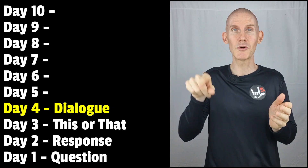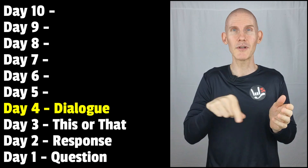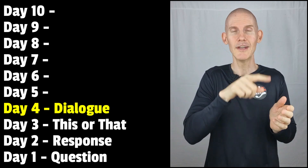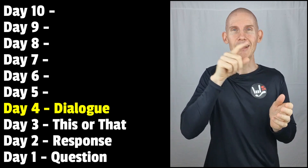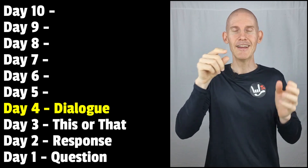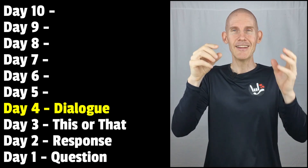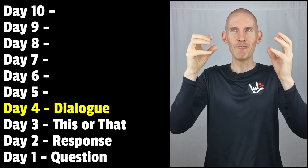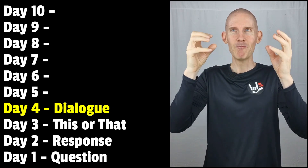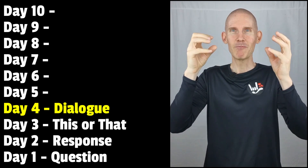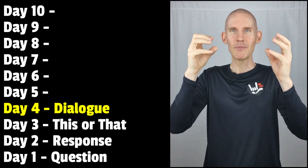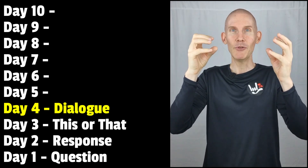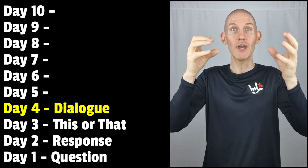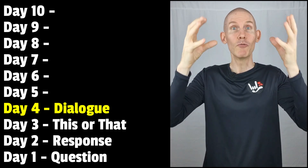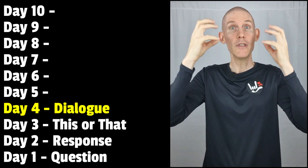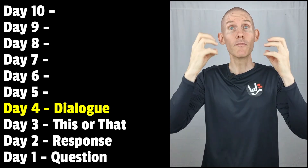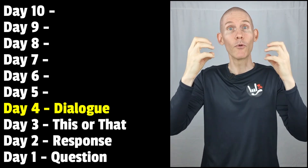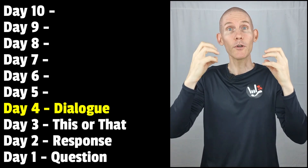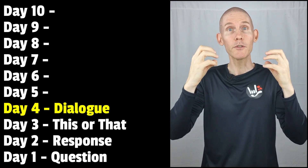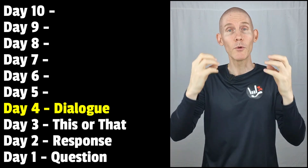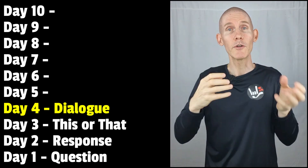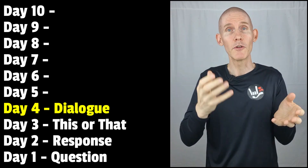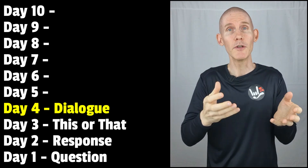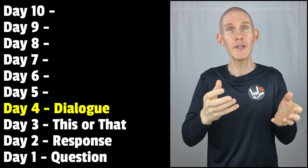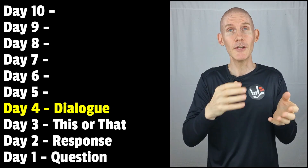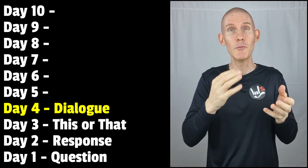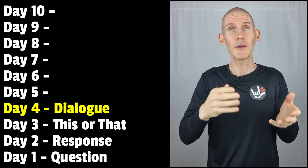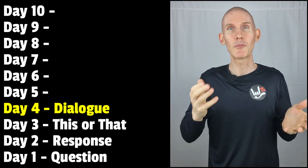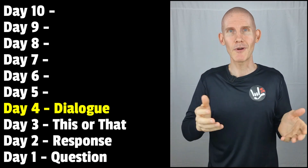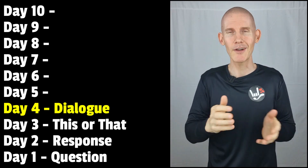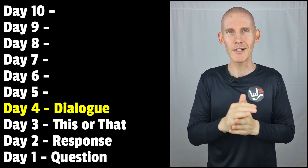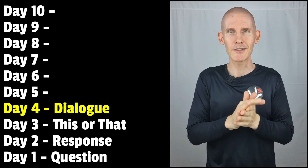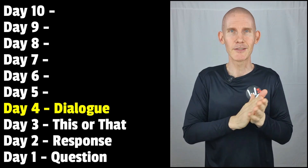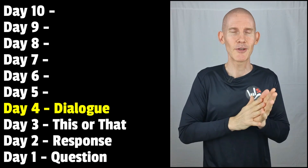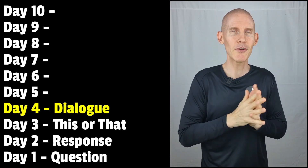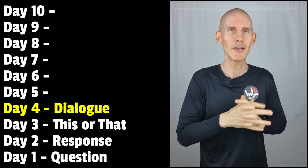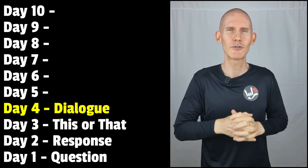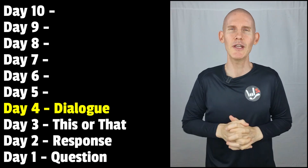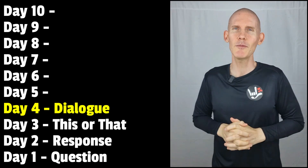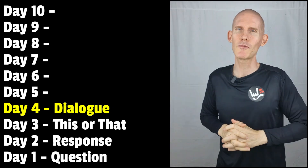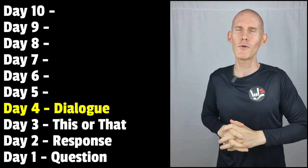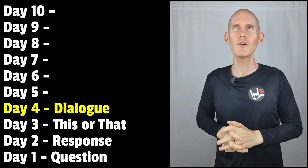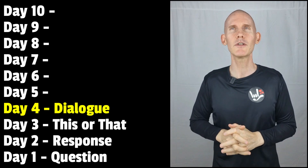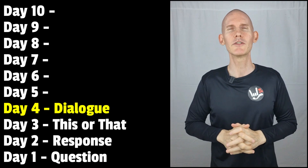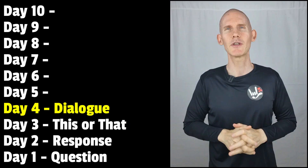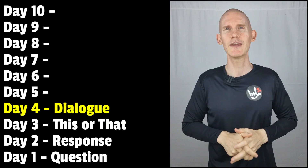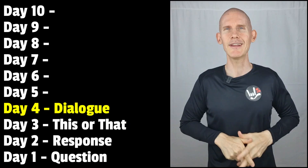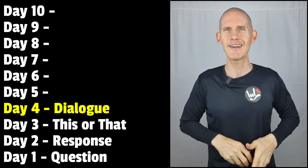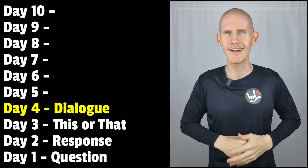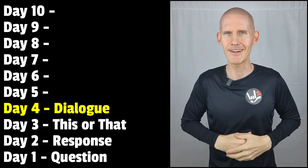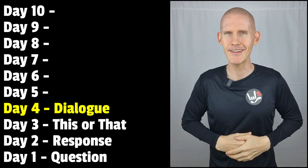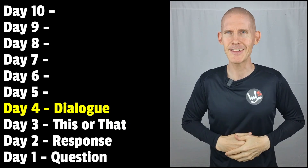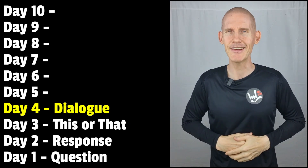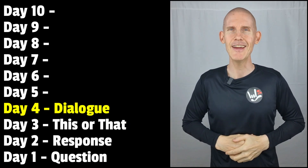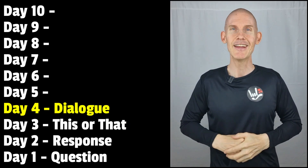sure you get reinforced what you're learning and you make progress. Okay, so day number four, we're going to sign that dialogue. Day